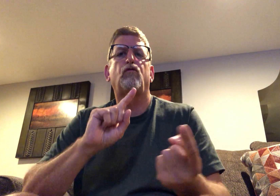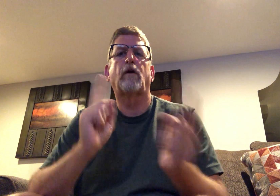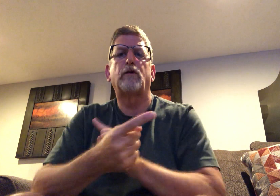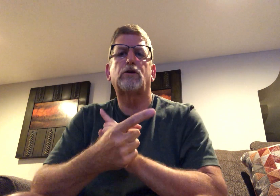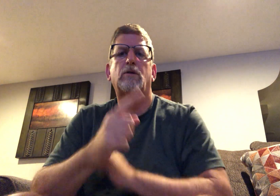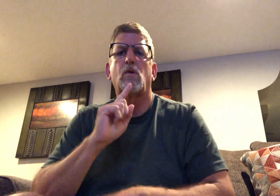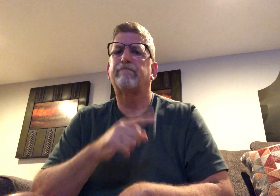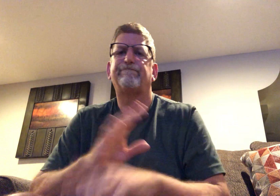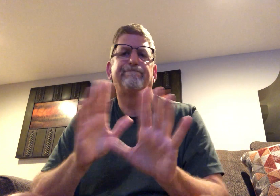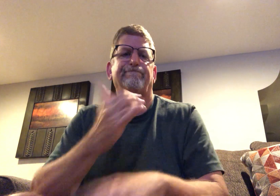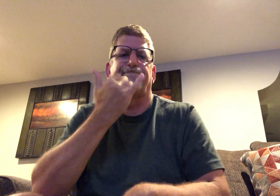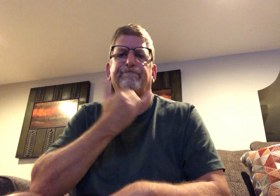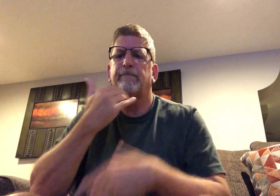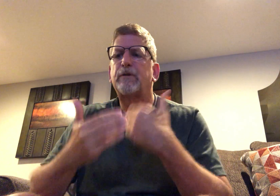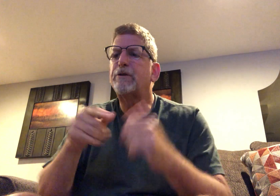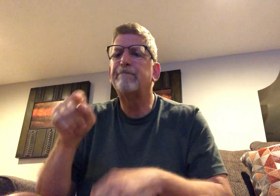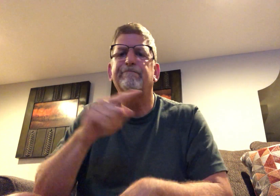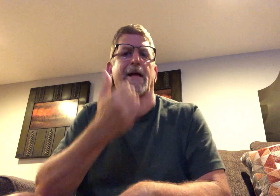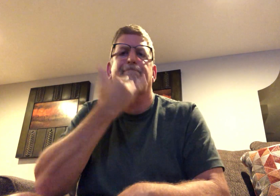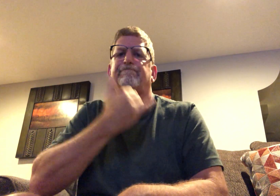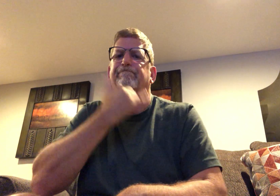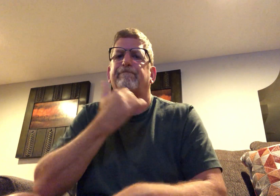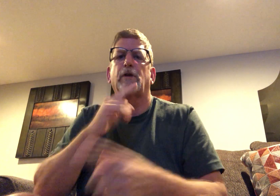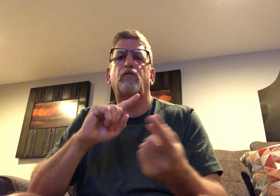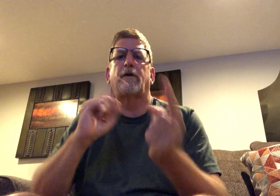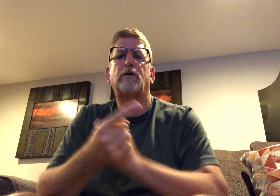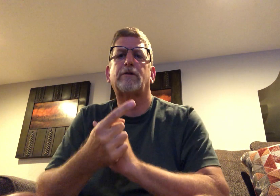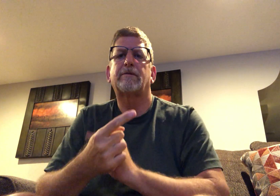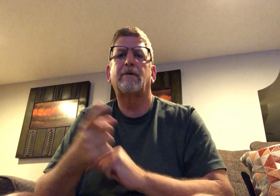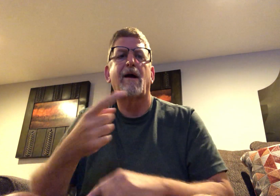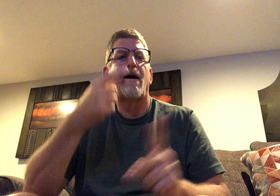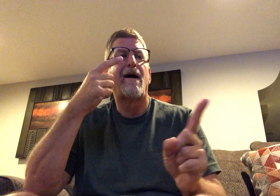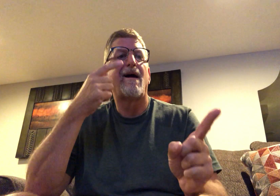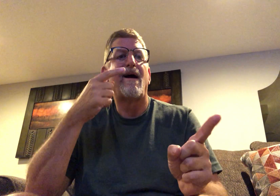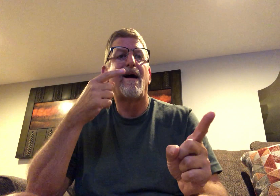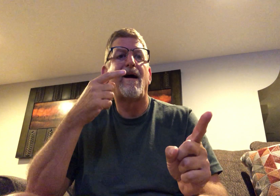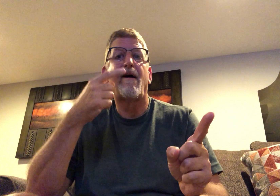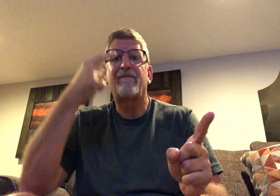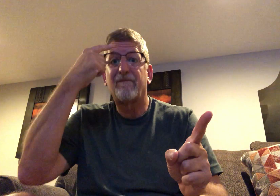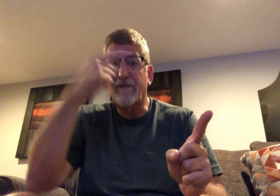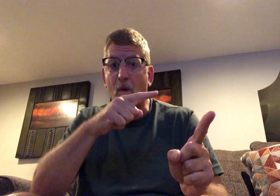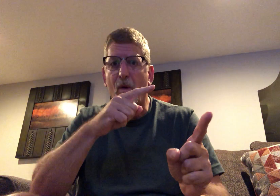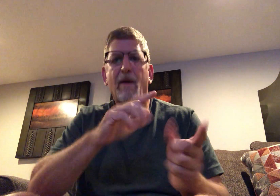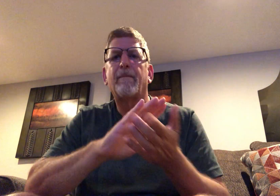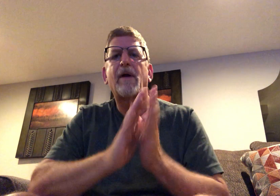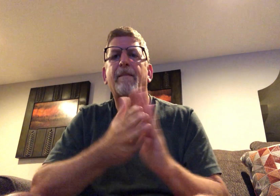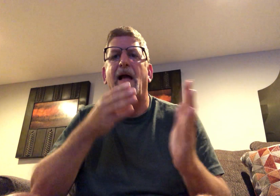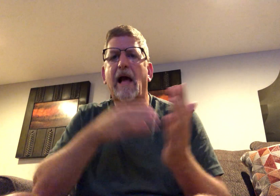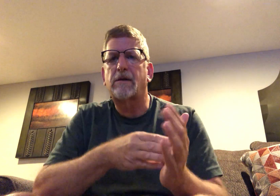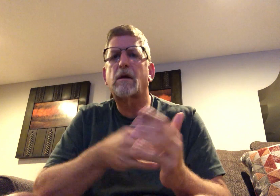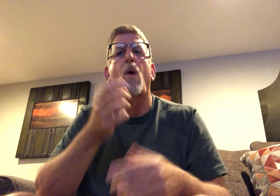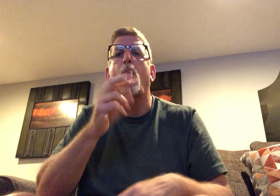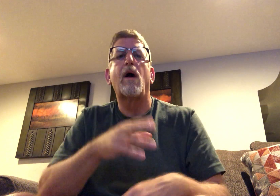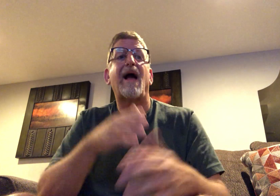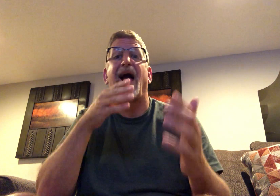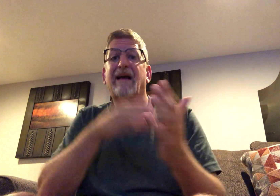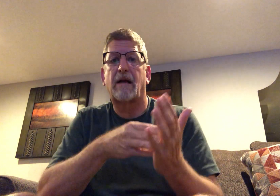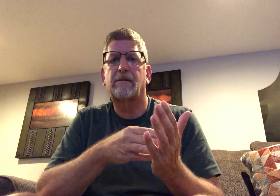don't report things that are favorable to the president and negative to Democrats. Let me go further. Hold on a second. Let's go step by